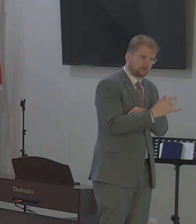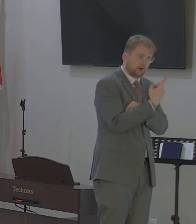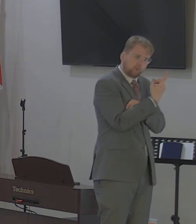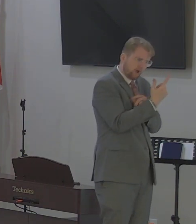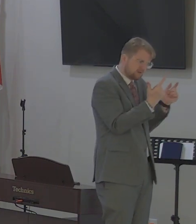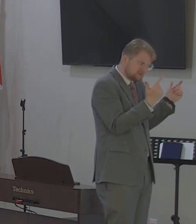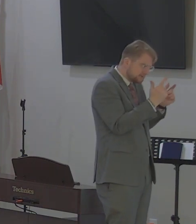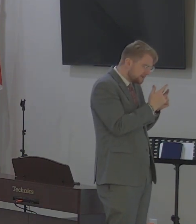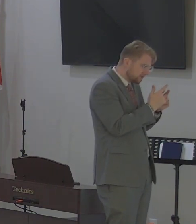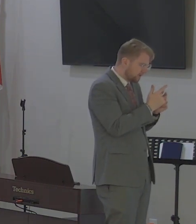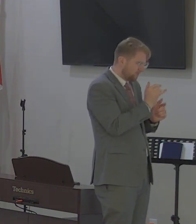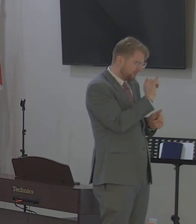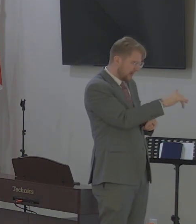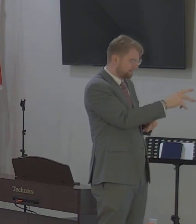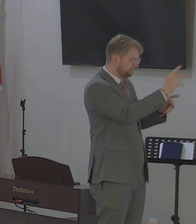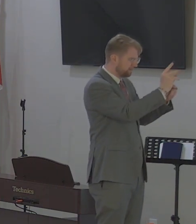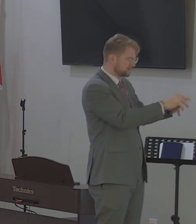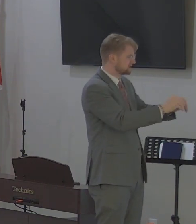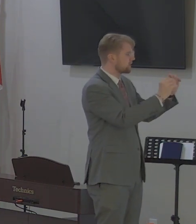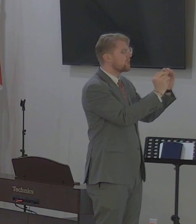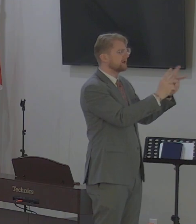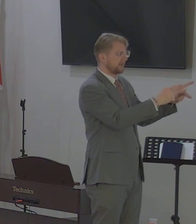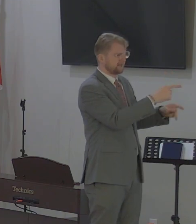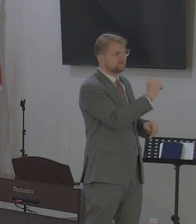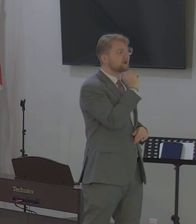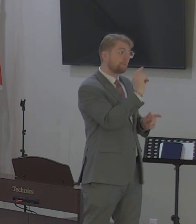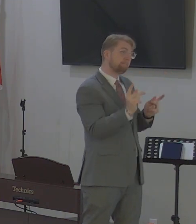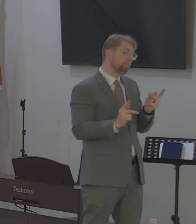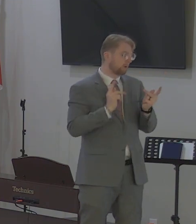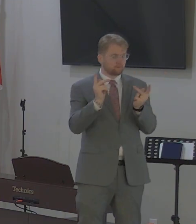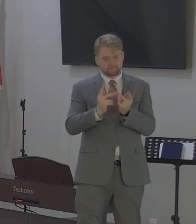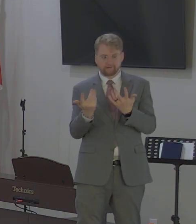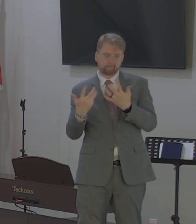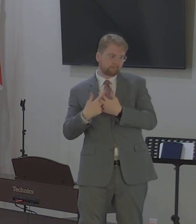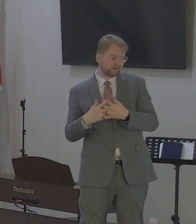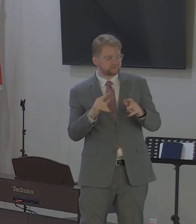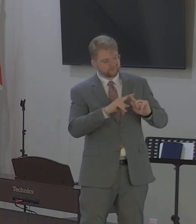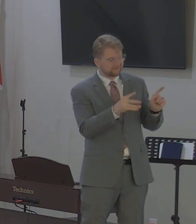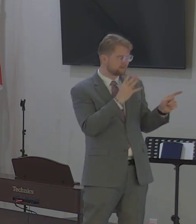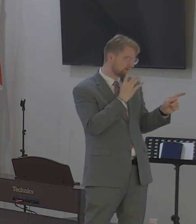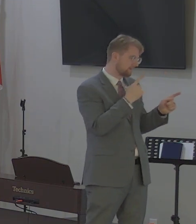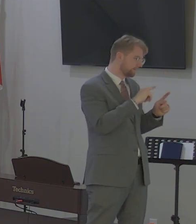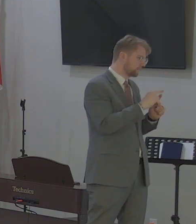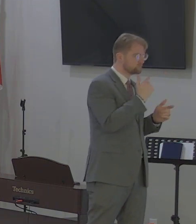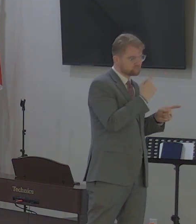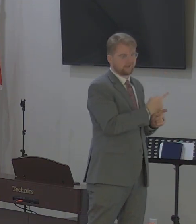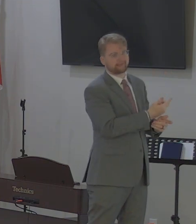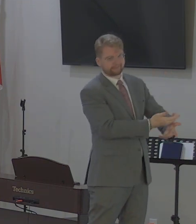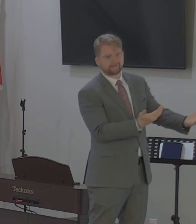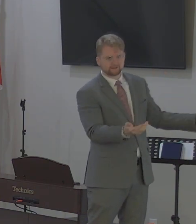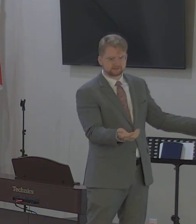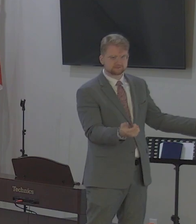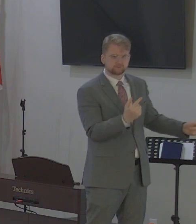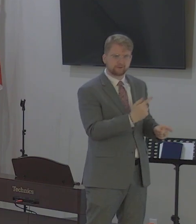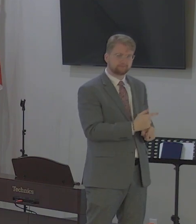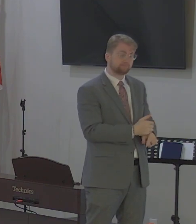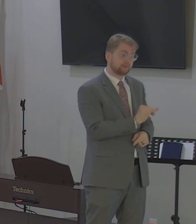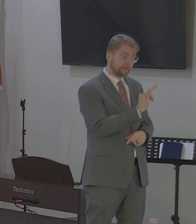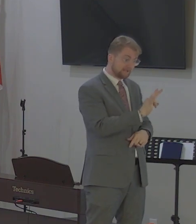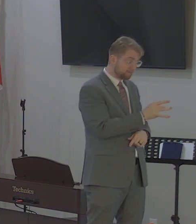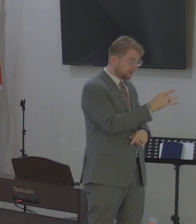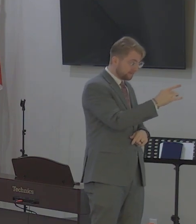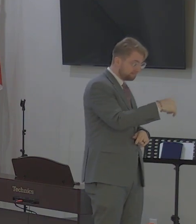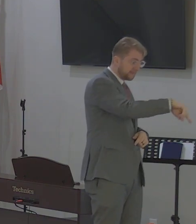okay. I can listen to this. Strong enough to understand. I'm just going to tell you this. If they don't have the gospel